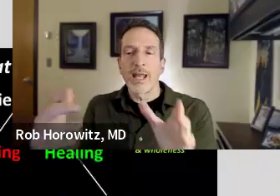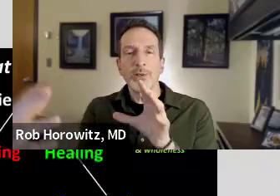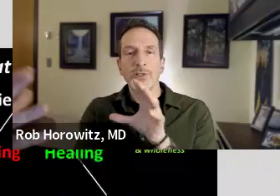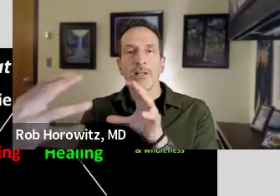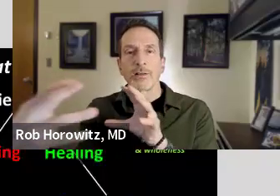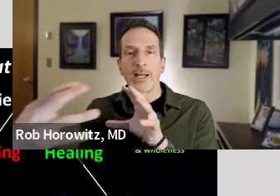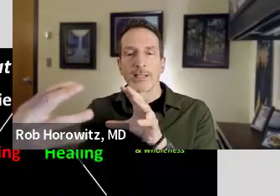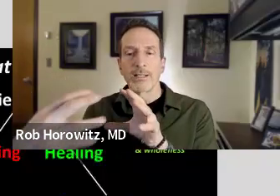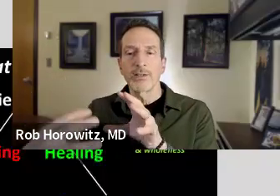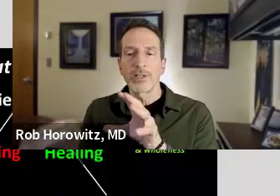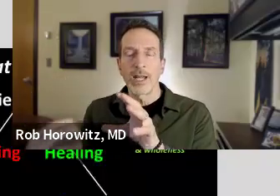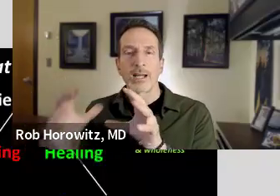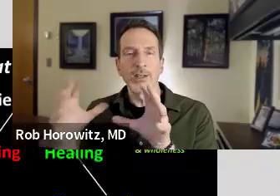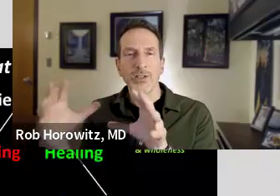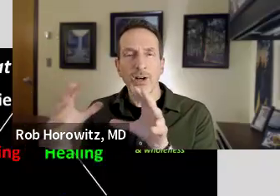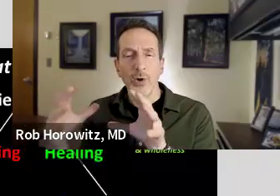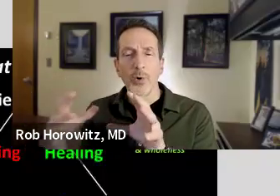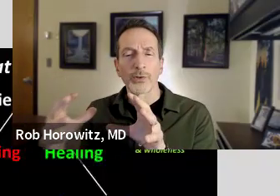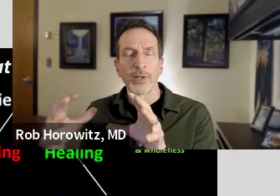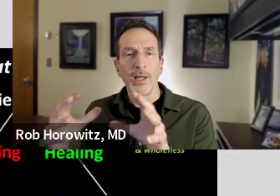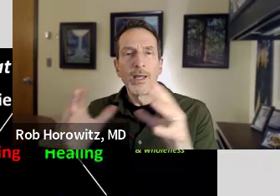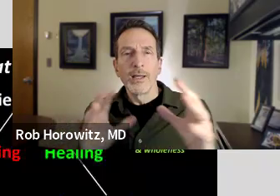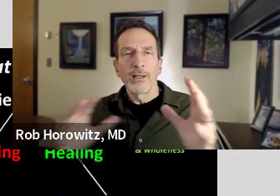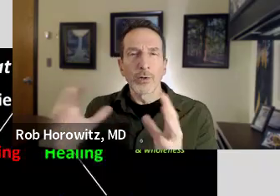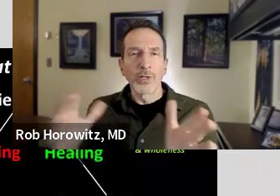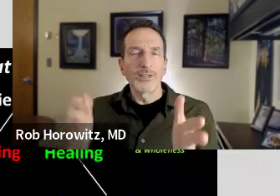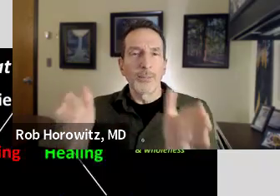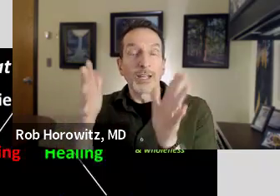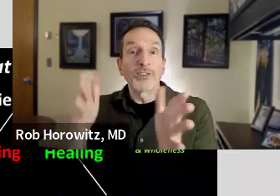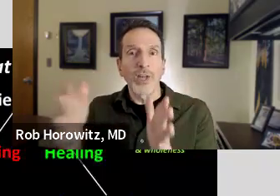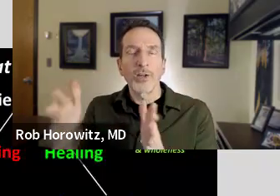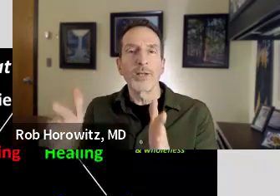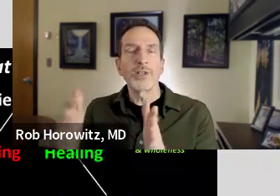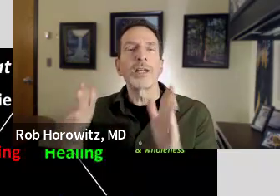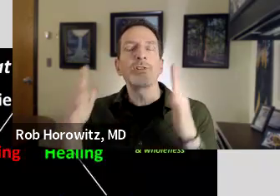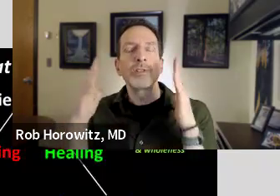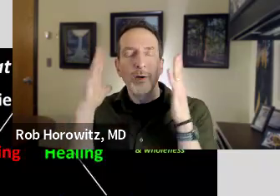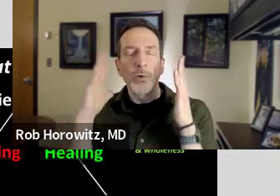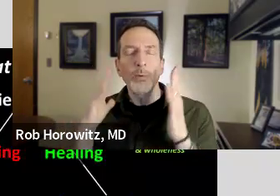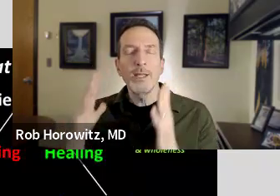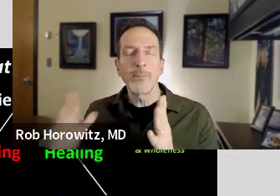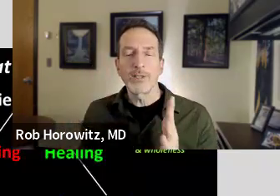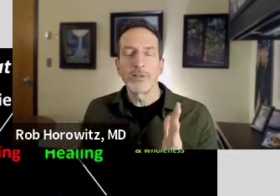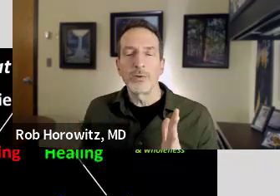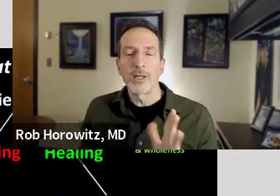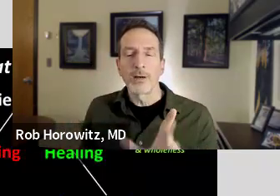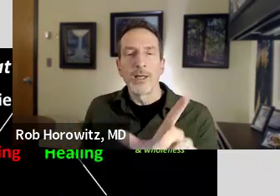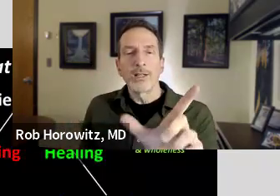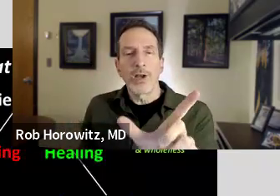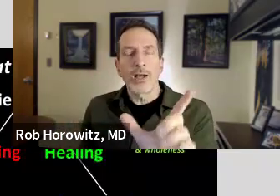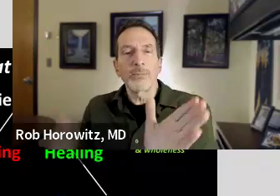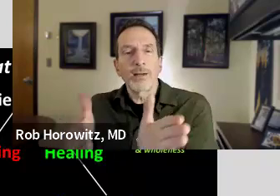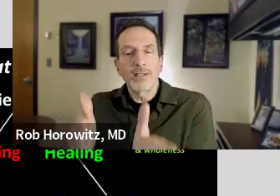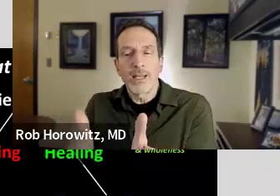about establishing an alliance and understanding. These are our goals. Learning something, psychoeducation. What are we aiming to do